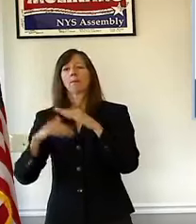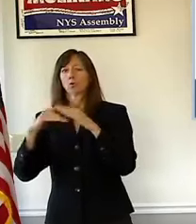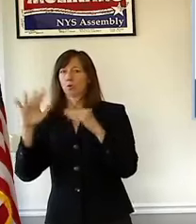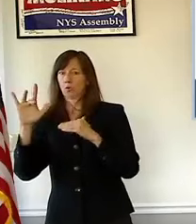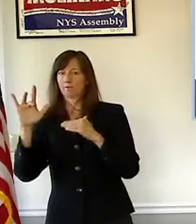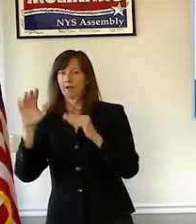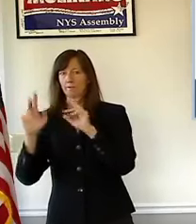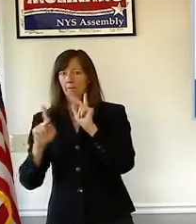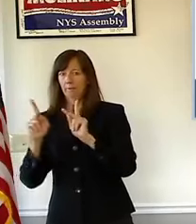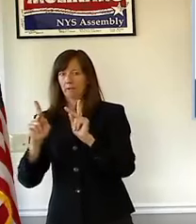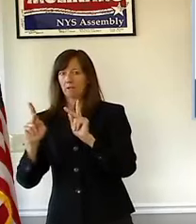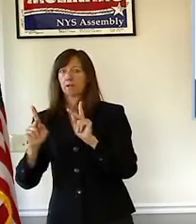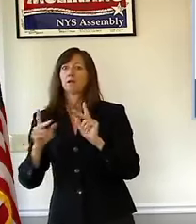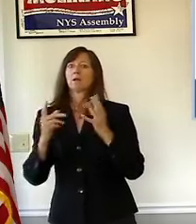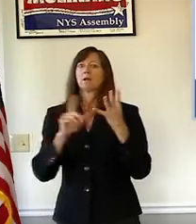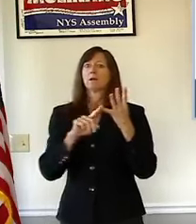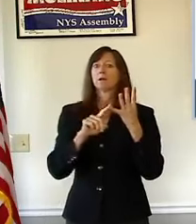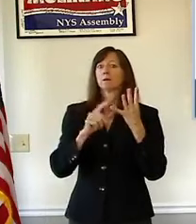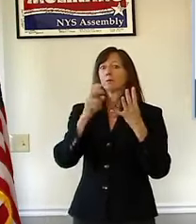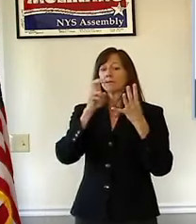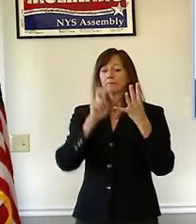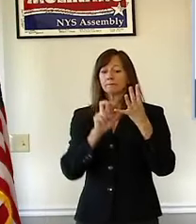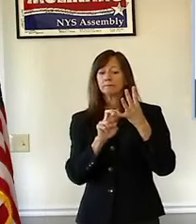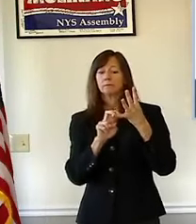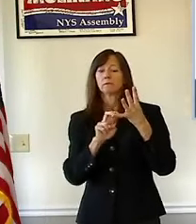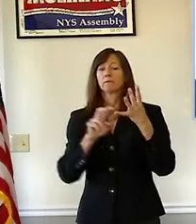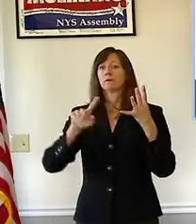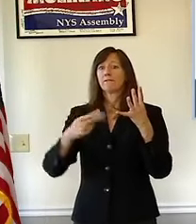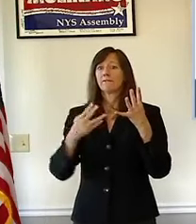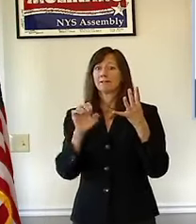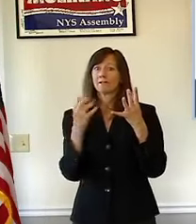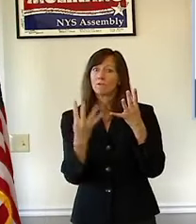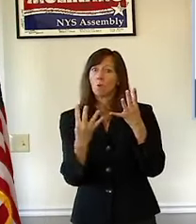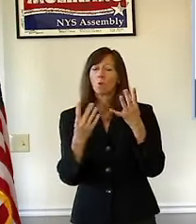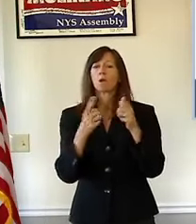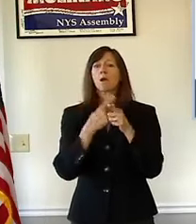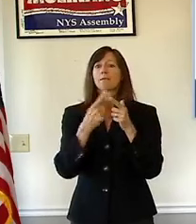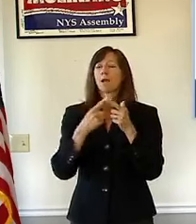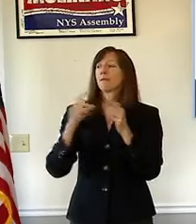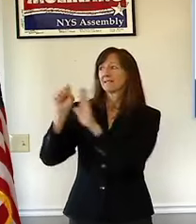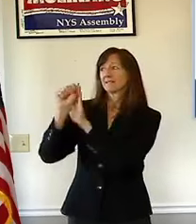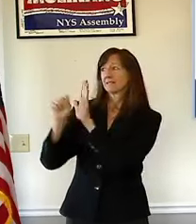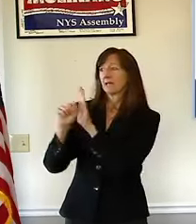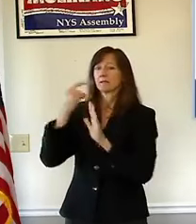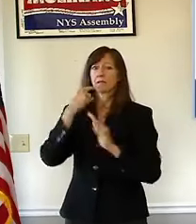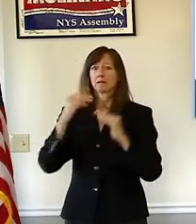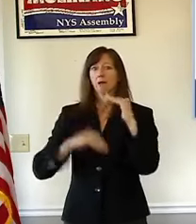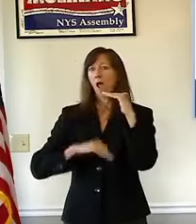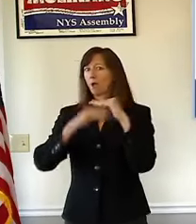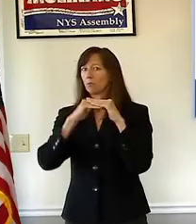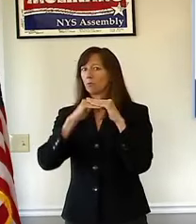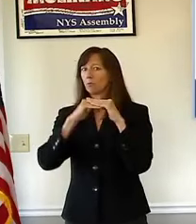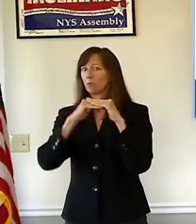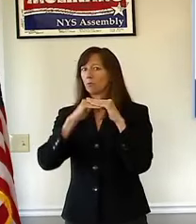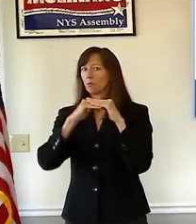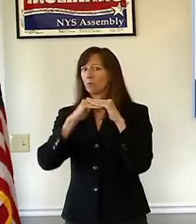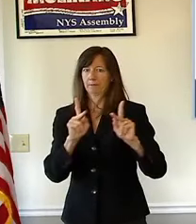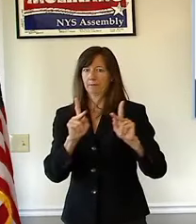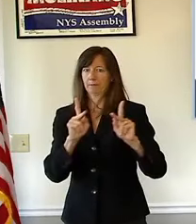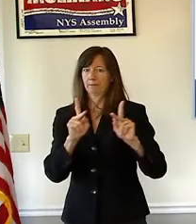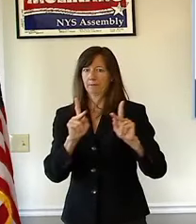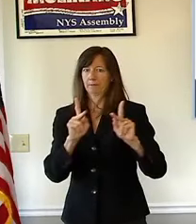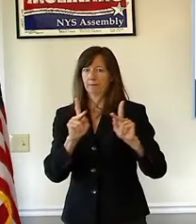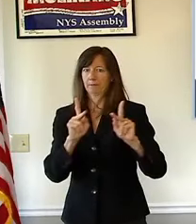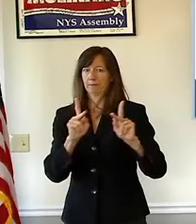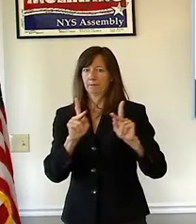outdoor social gathering limit designed by the state is at 50, and that would be for July the